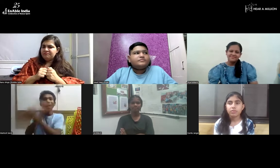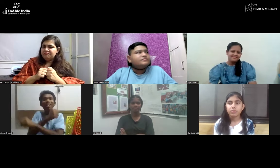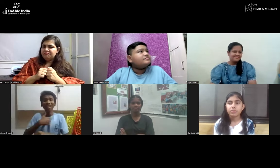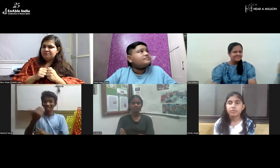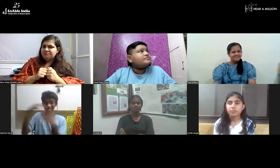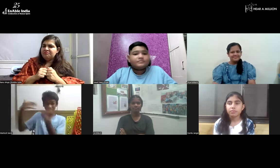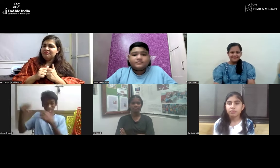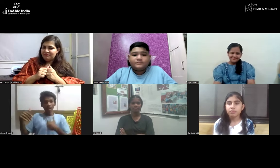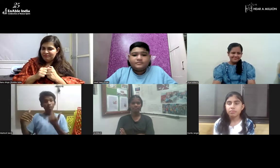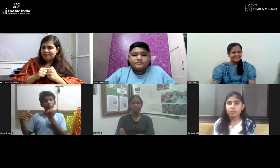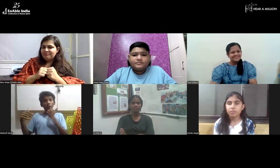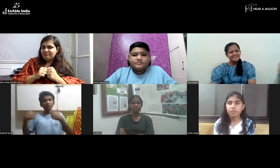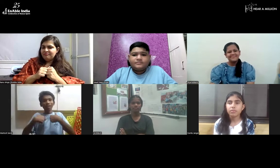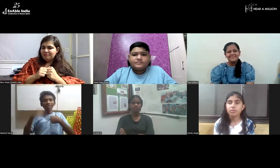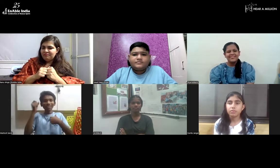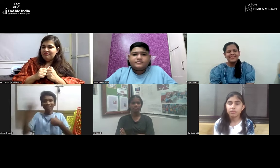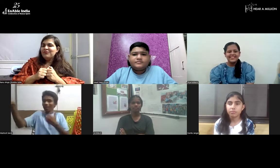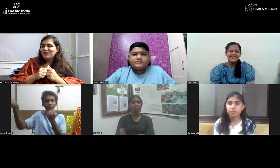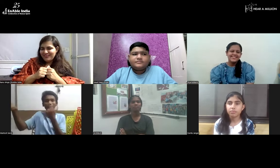Okay.